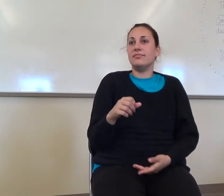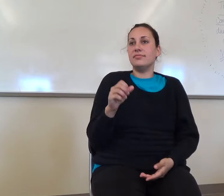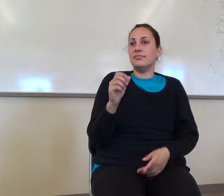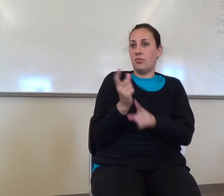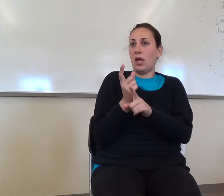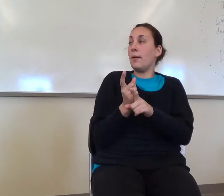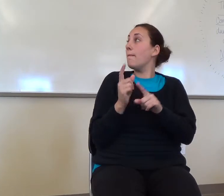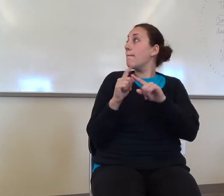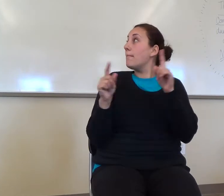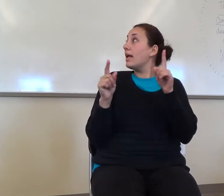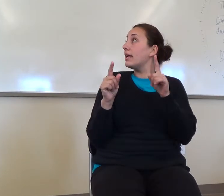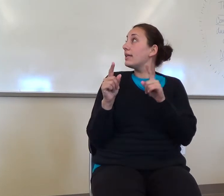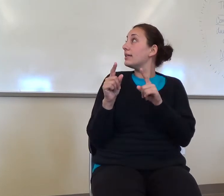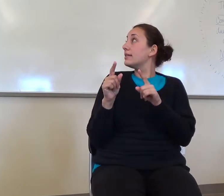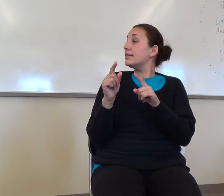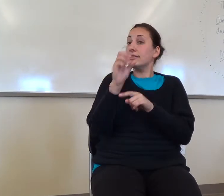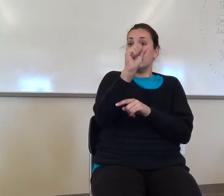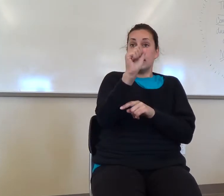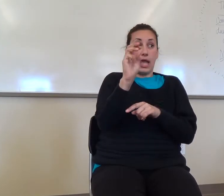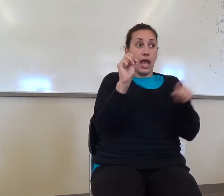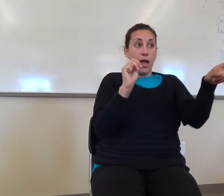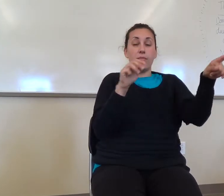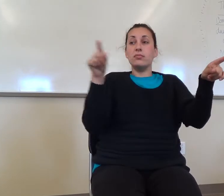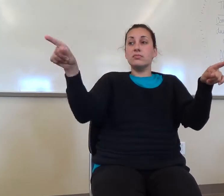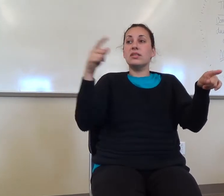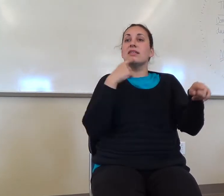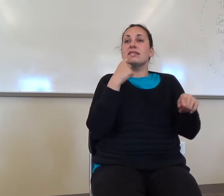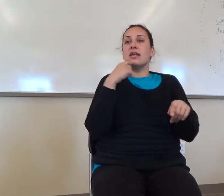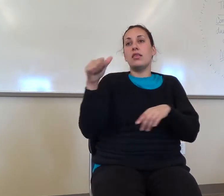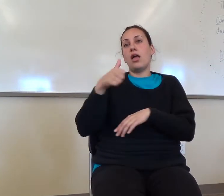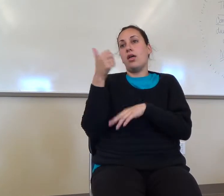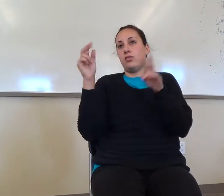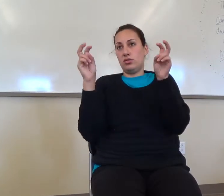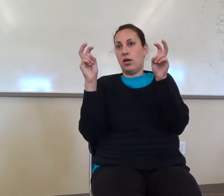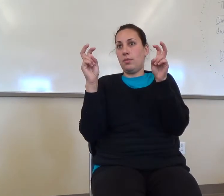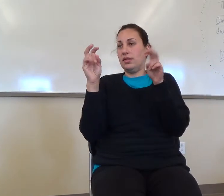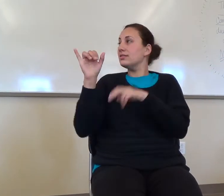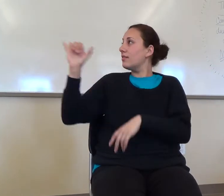Sam and Luis said the other thing. It's this